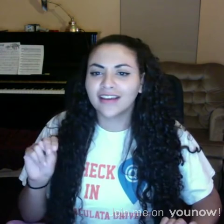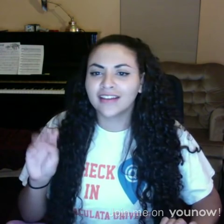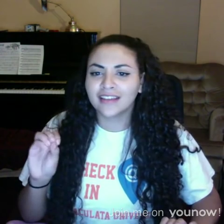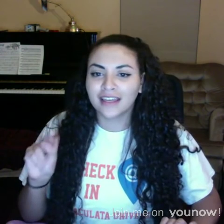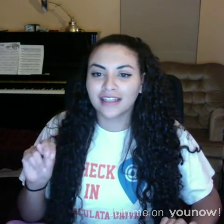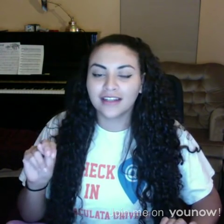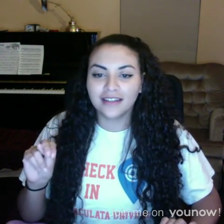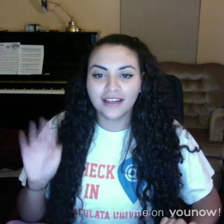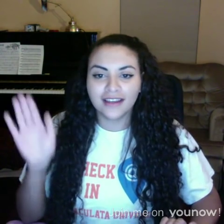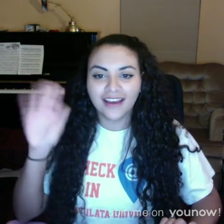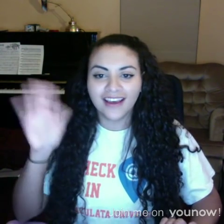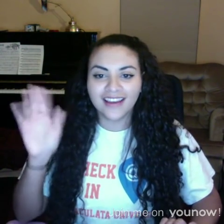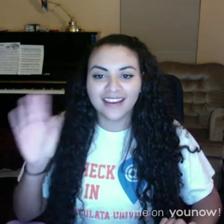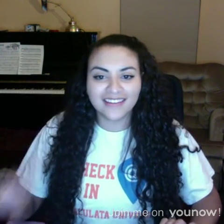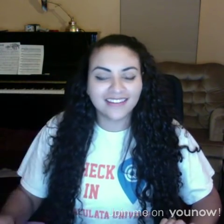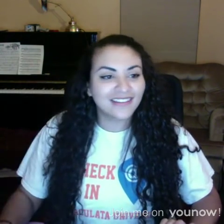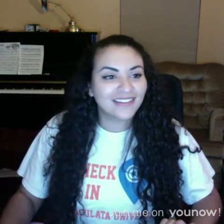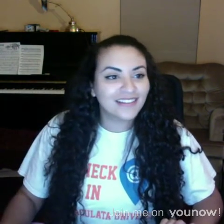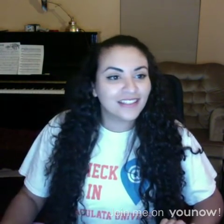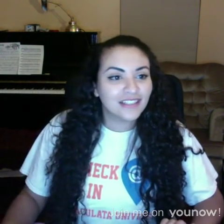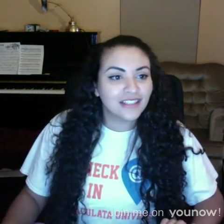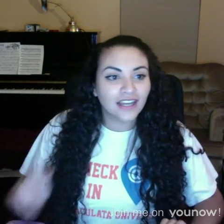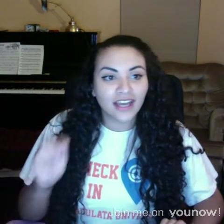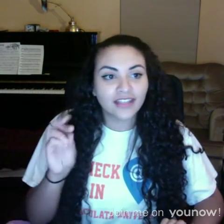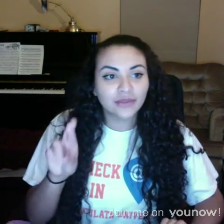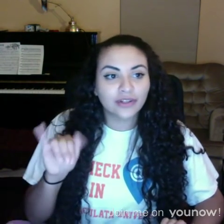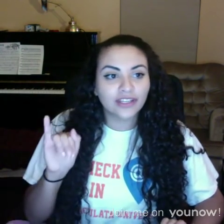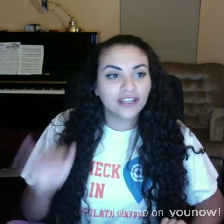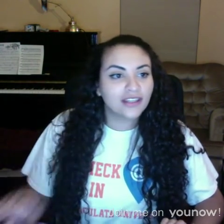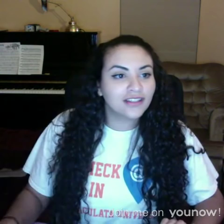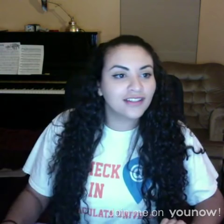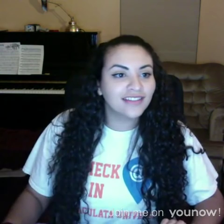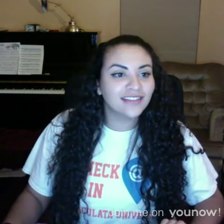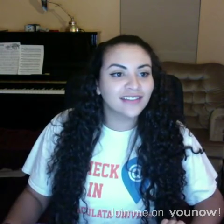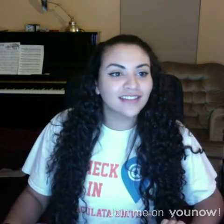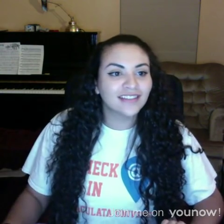Hi, Cannon. Hi. Hi, Tori.